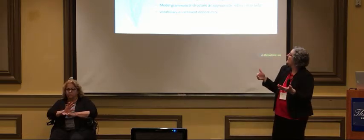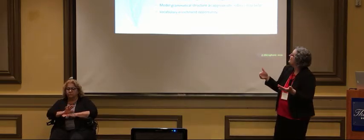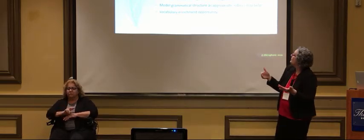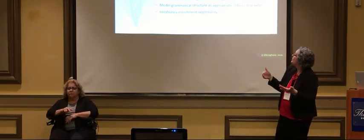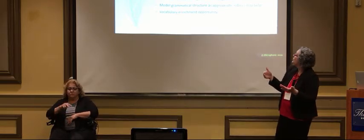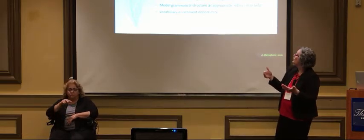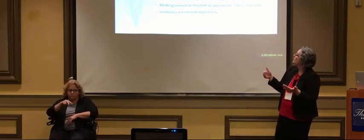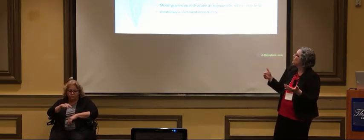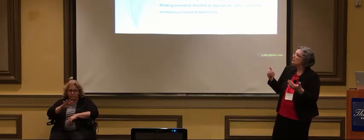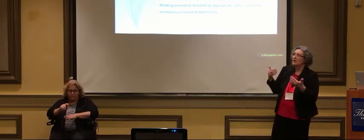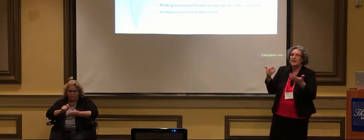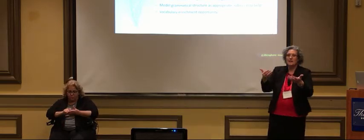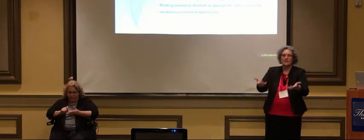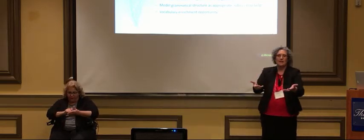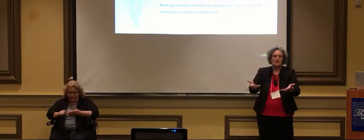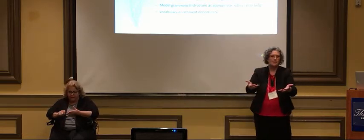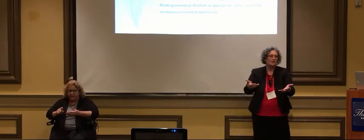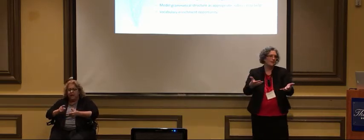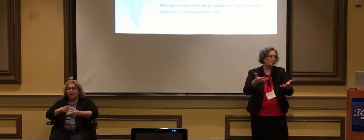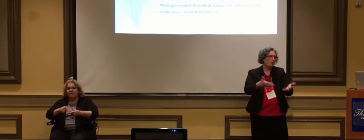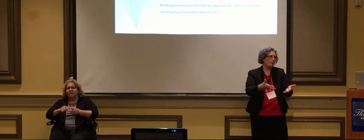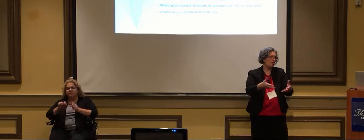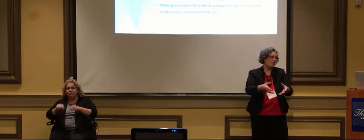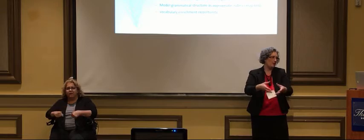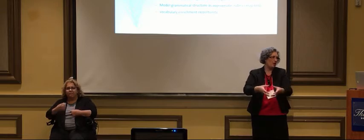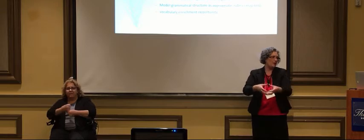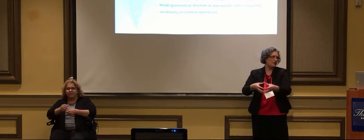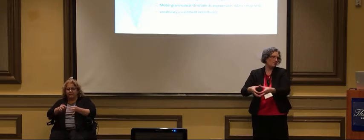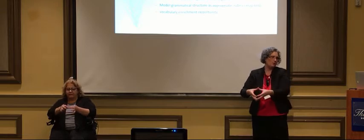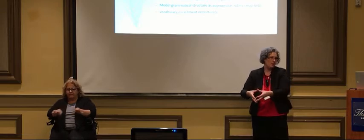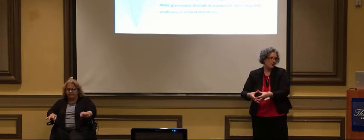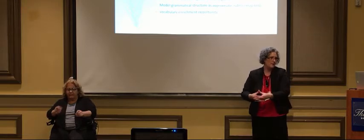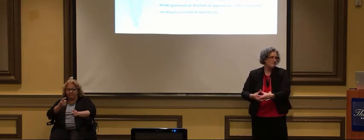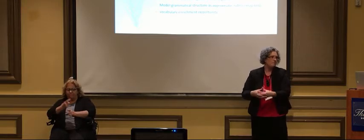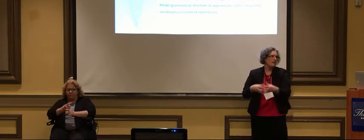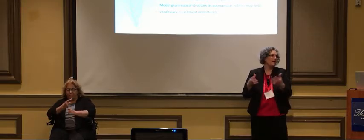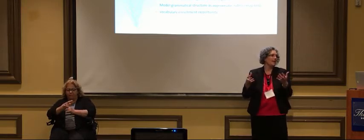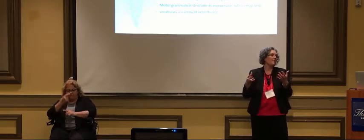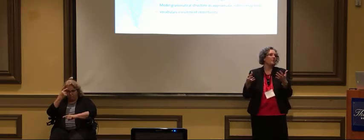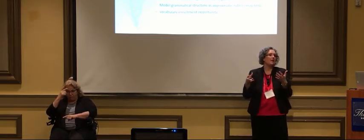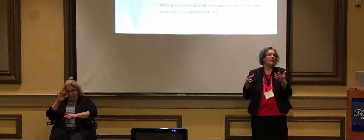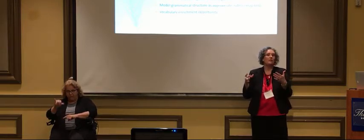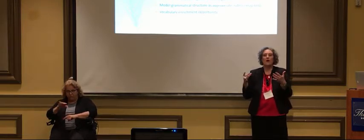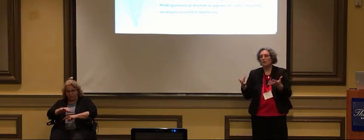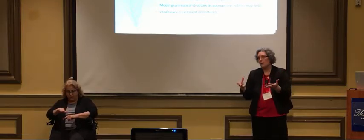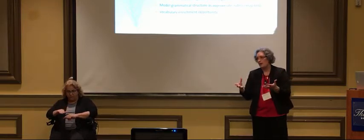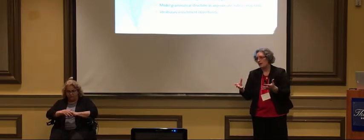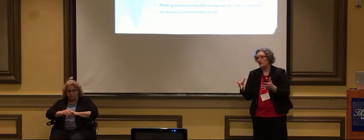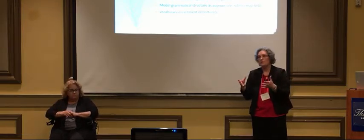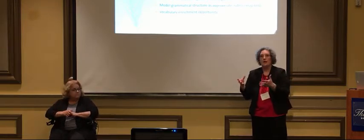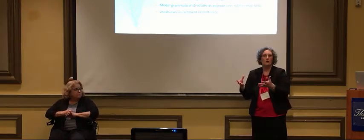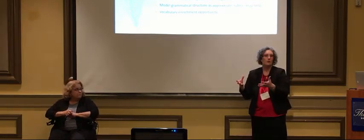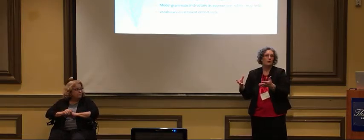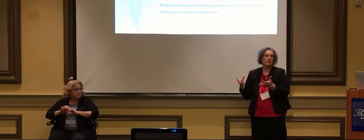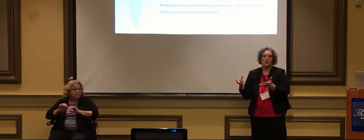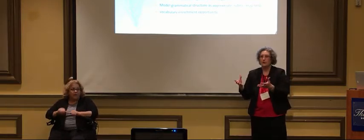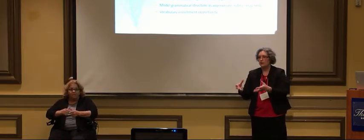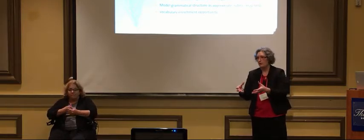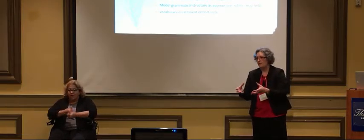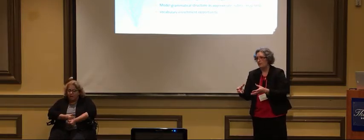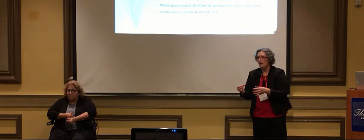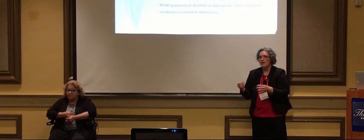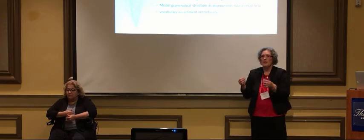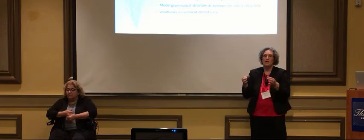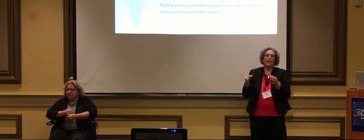and then you can create a sentence that's appropriate for that child individually. And it can follow the